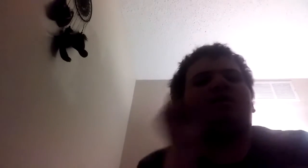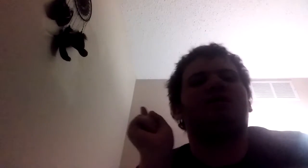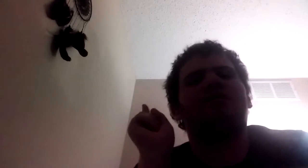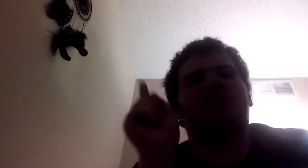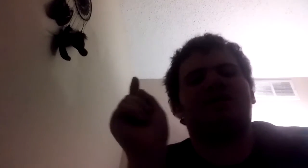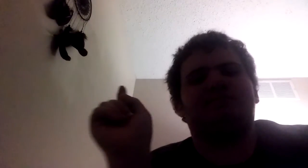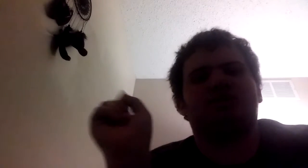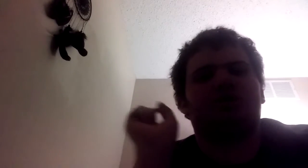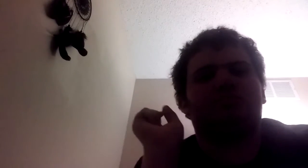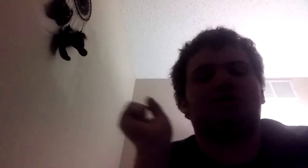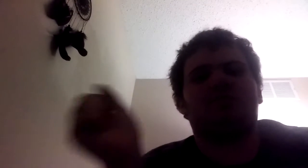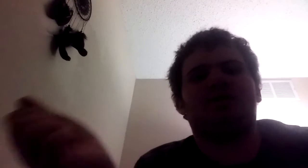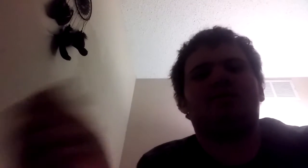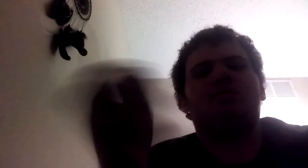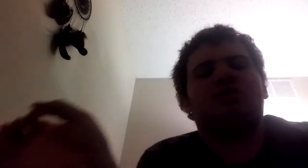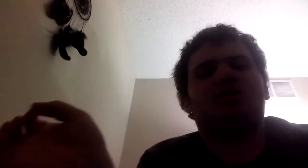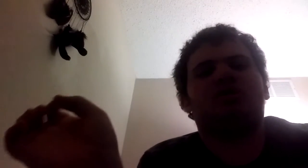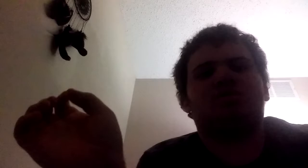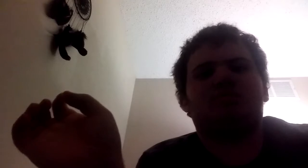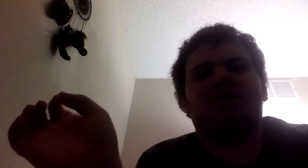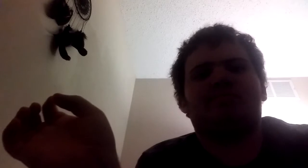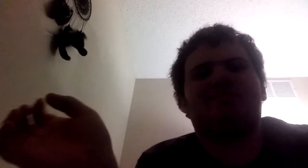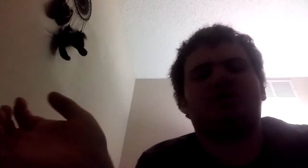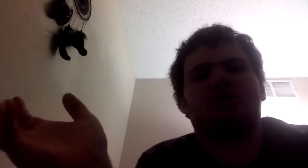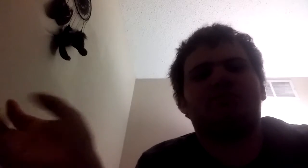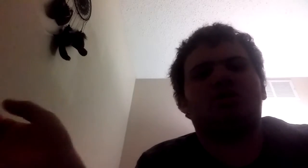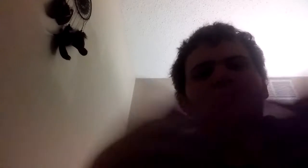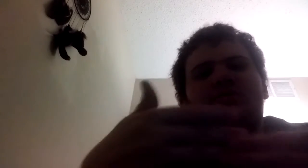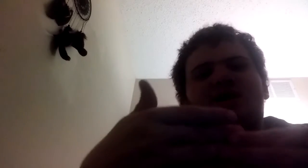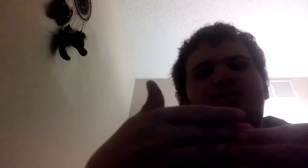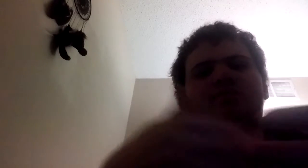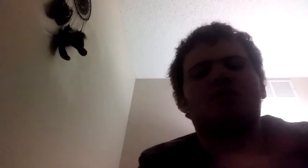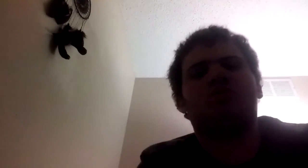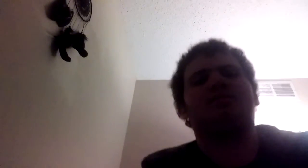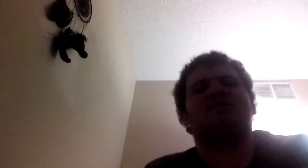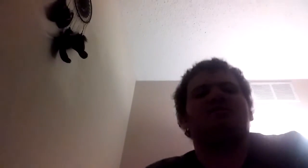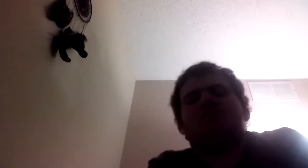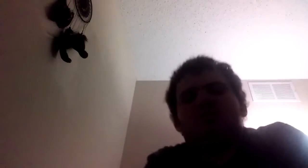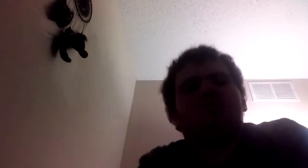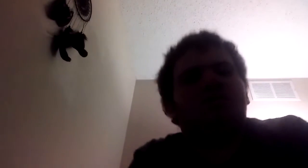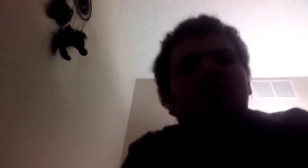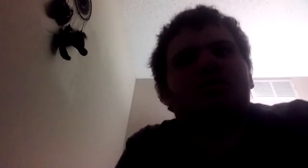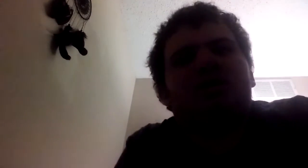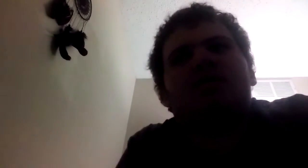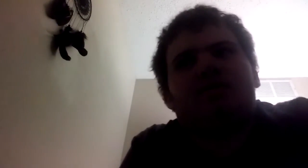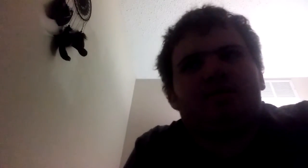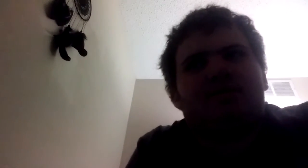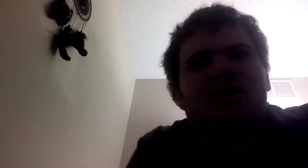and he also survived a bunch of derby. And he also survived a bunch of derby cars coming at him at once. And he also